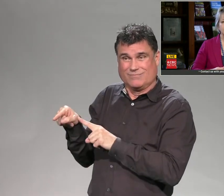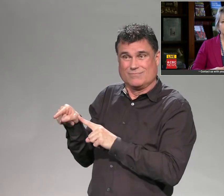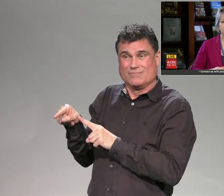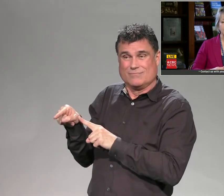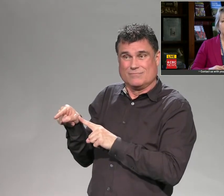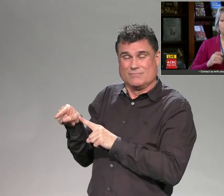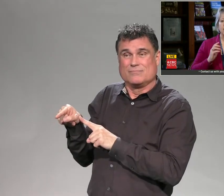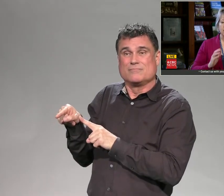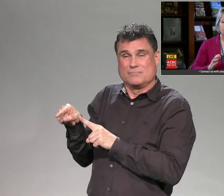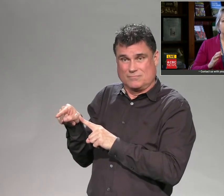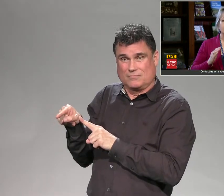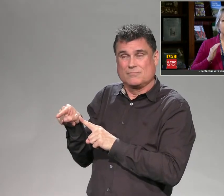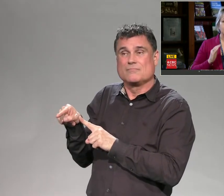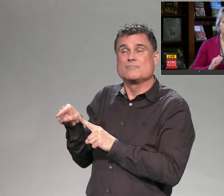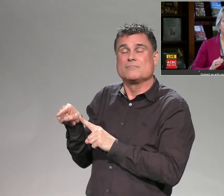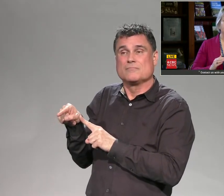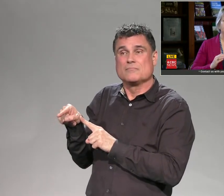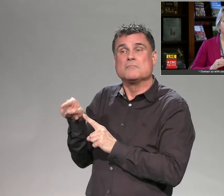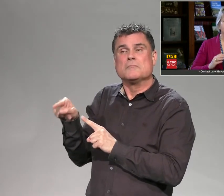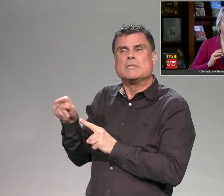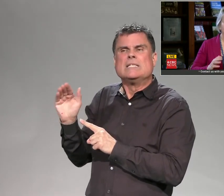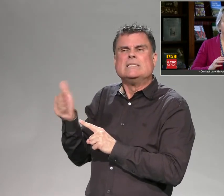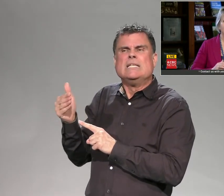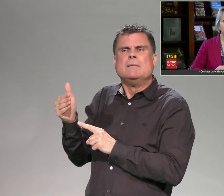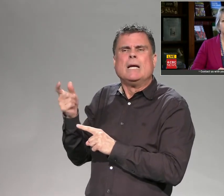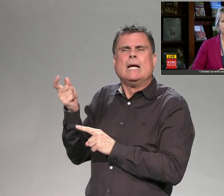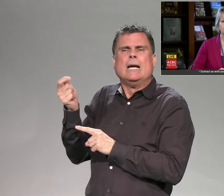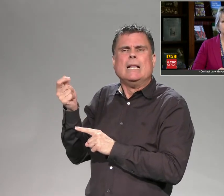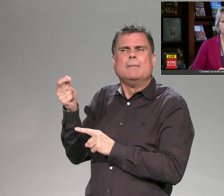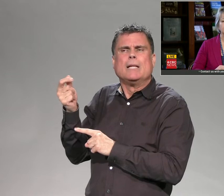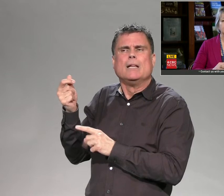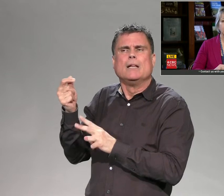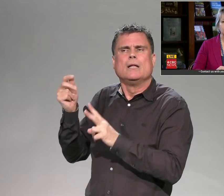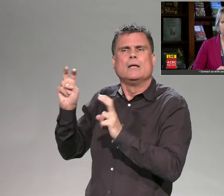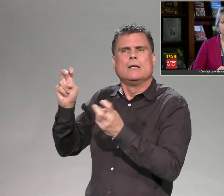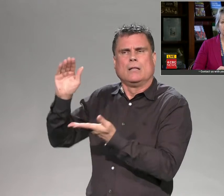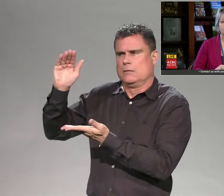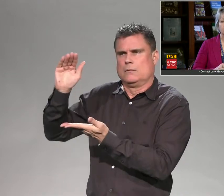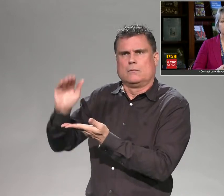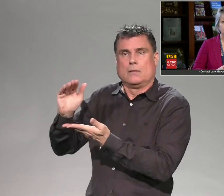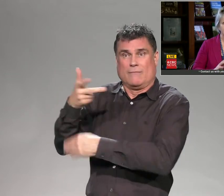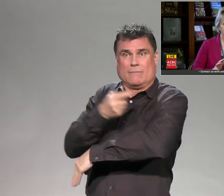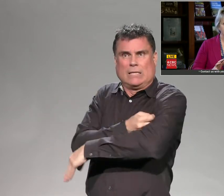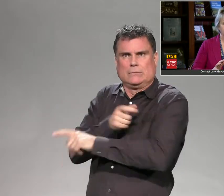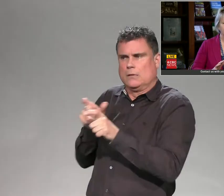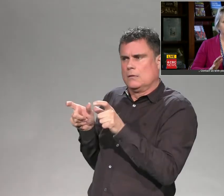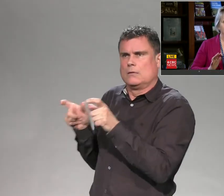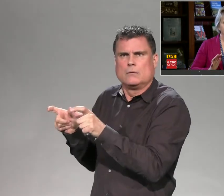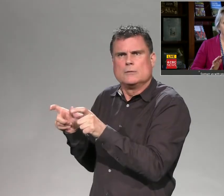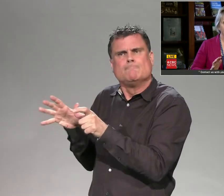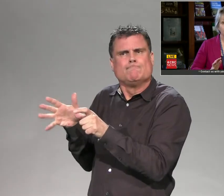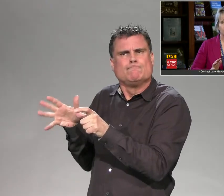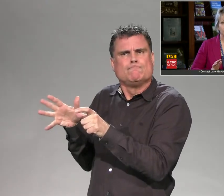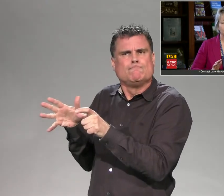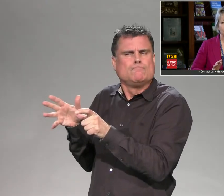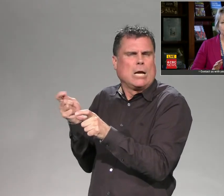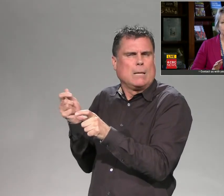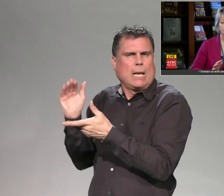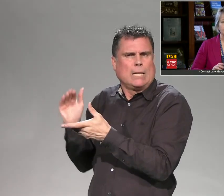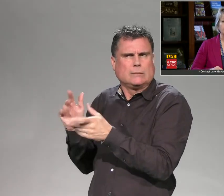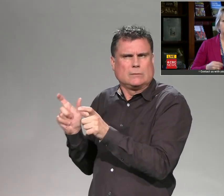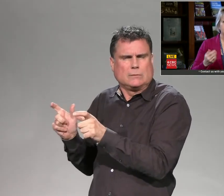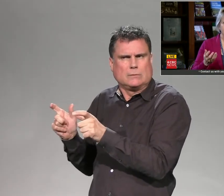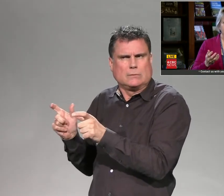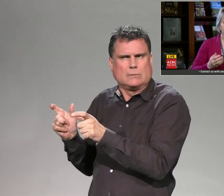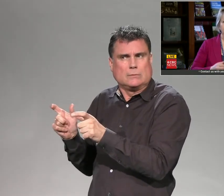preventing disease, but it still had very good, very strong protection against hospitalization and deaths, which is incredibly